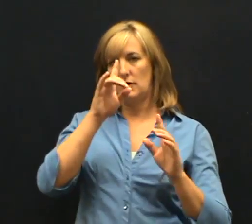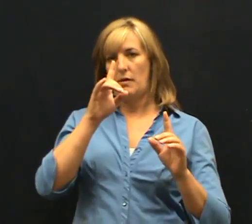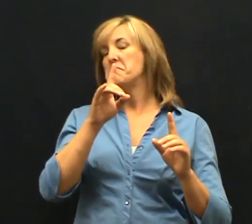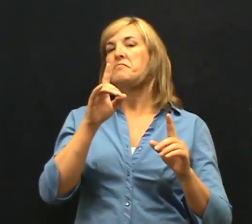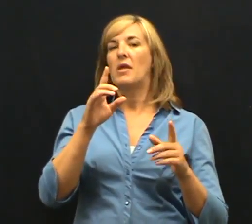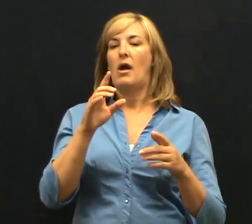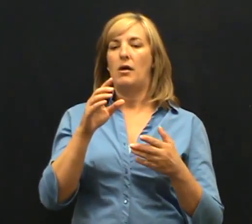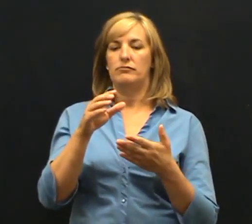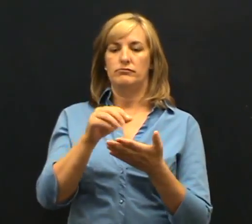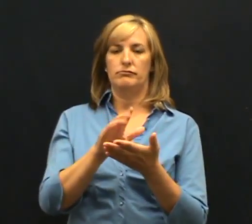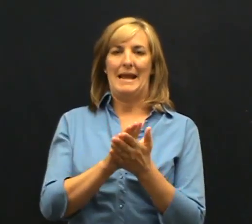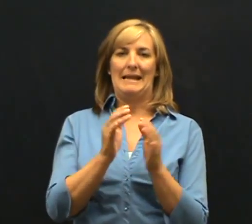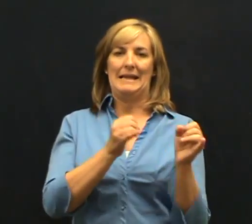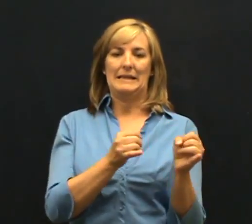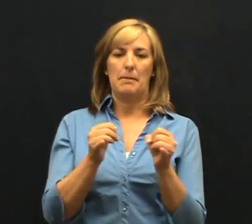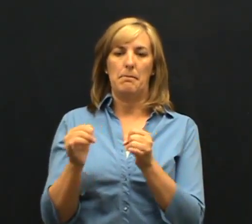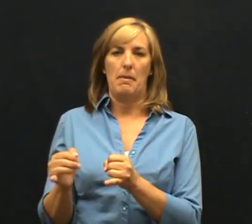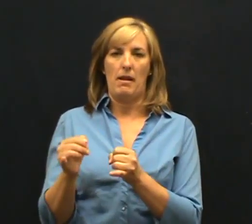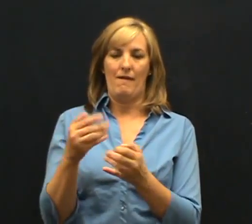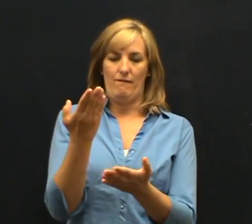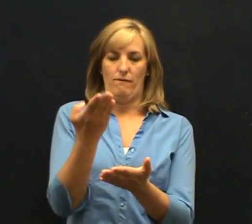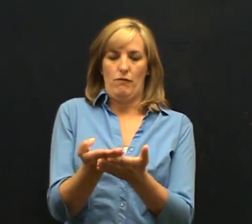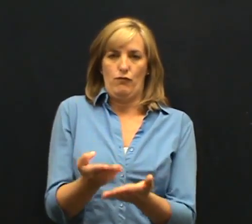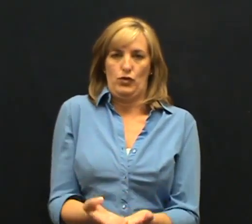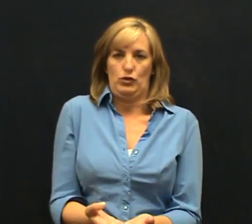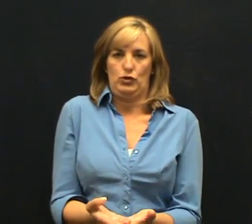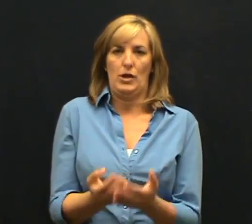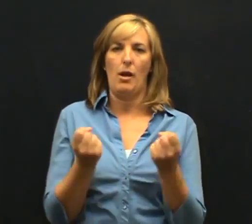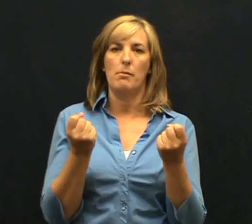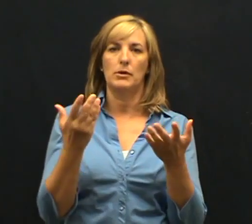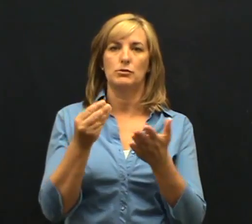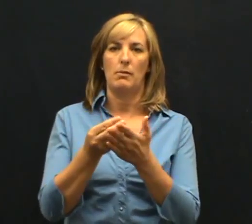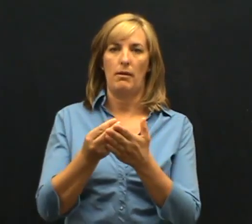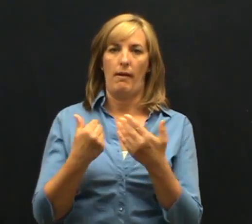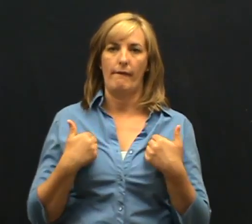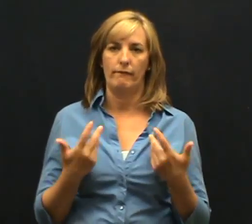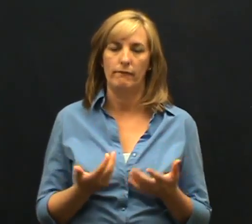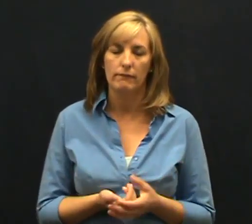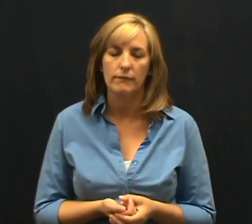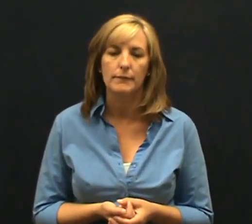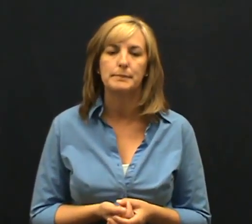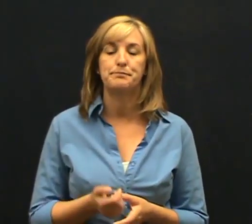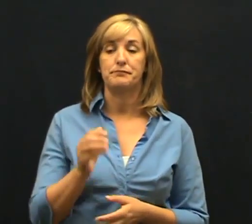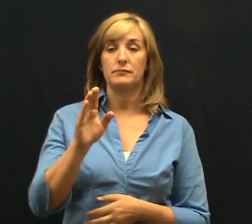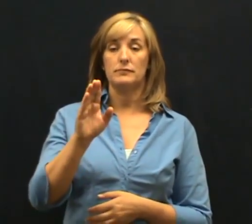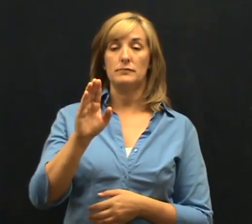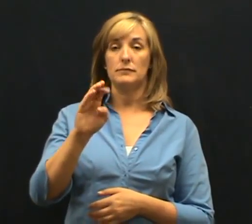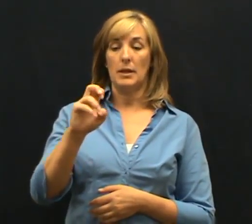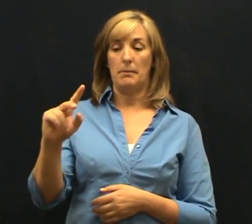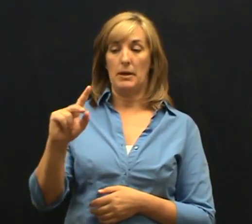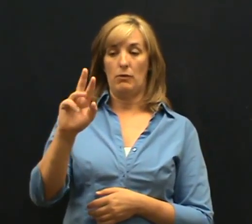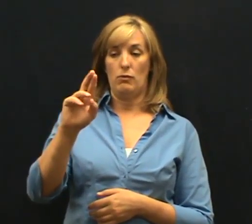independent verification of the amount of money that you have. So bank reconciliation is something we prepare